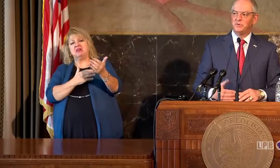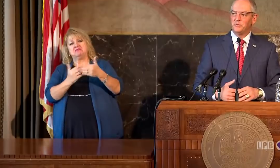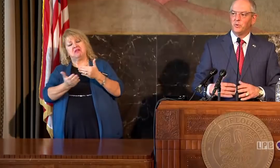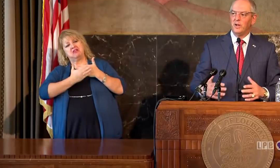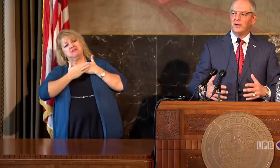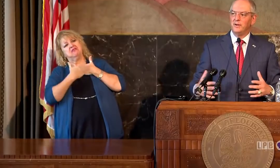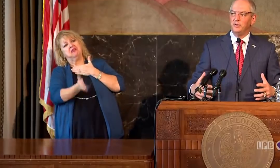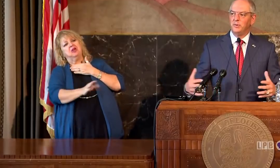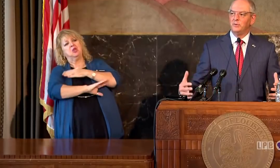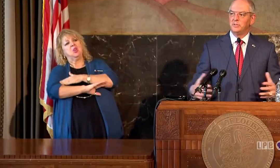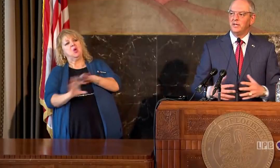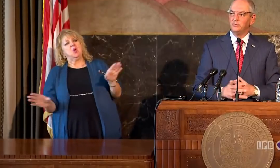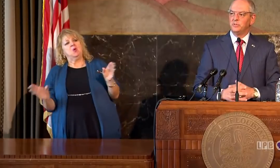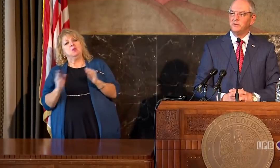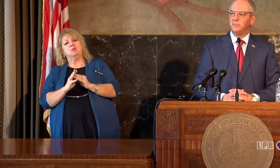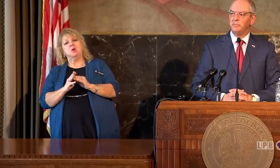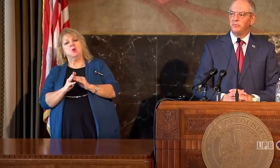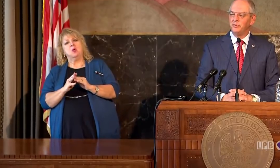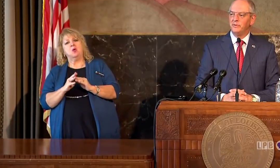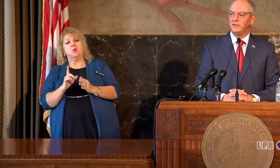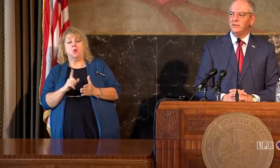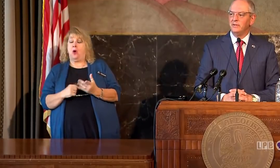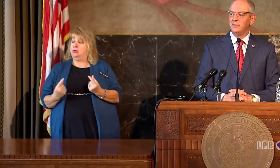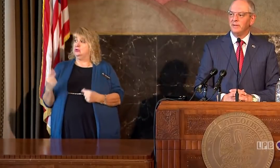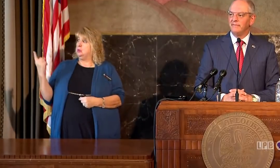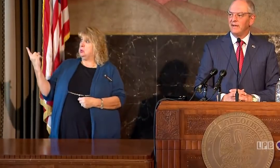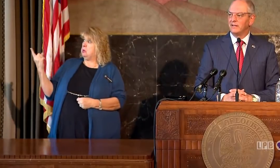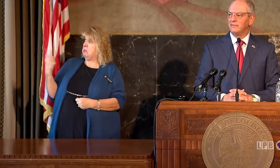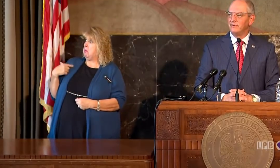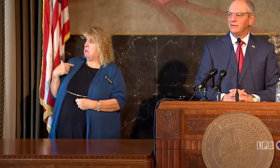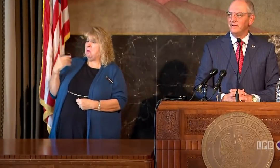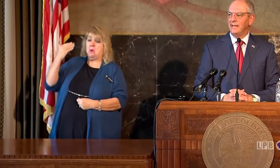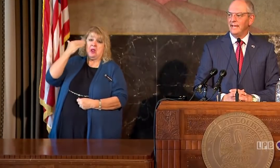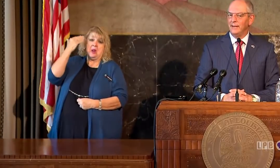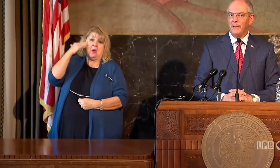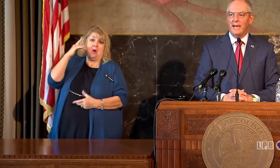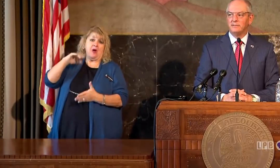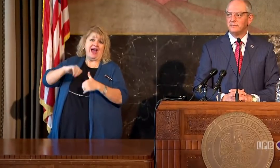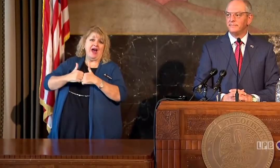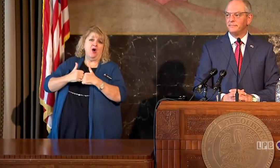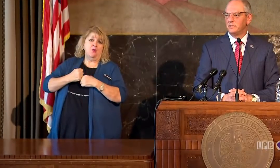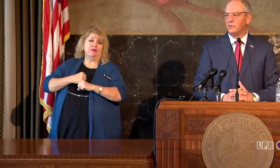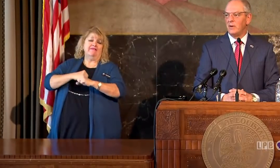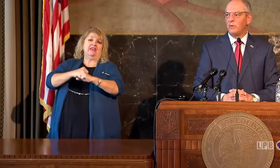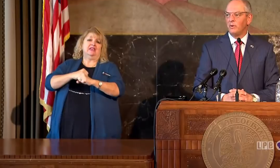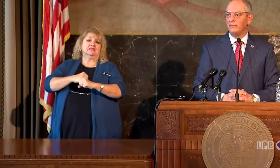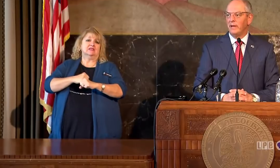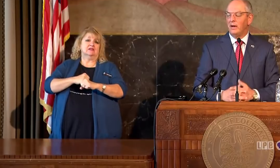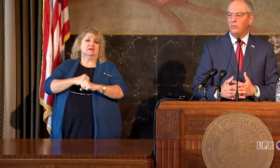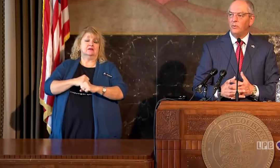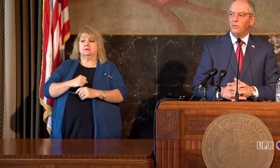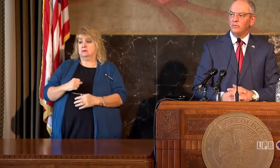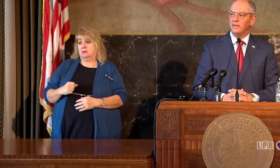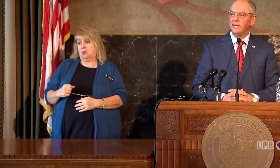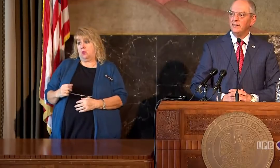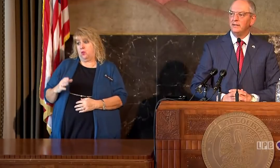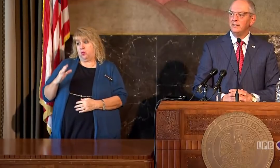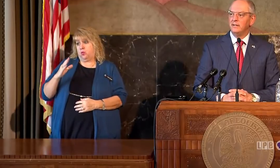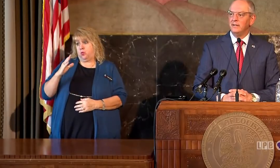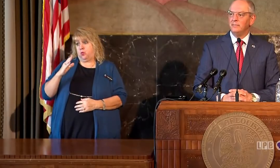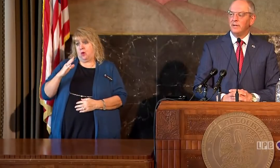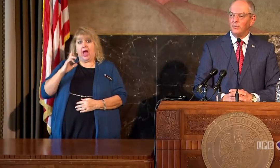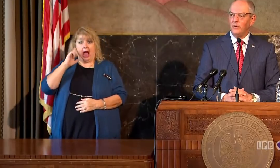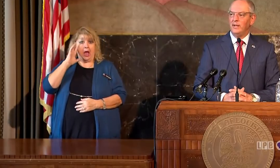in the future, we're not going to do those things which have been proven to be effective in the past? So yeah, we will. I hope we won't need